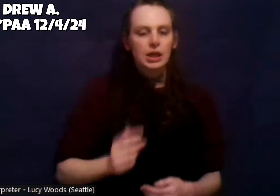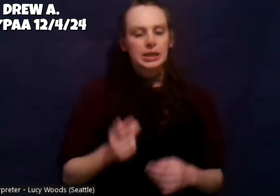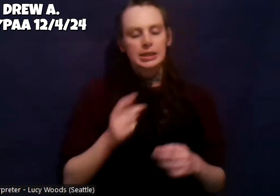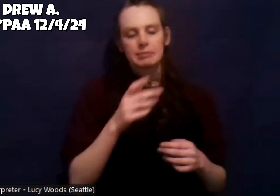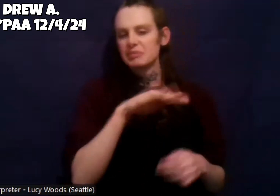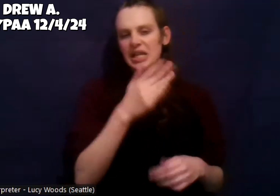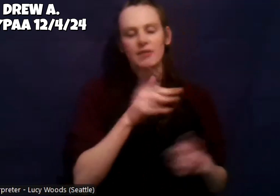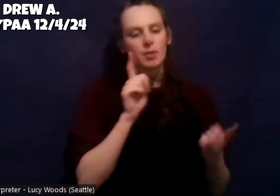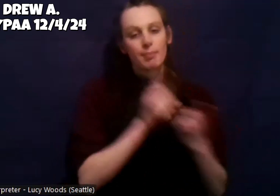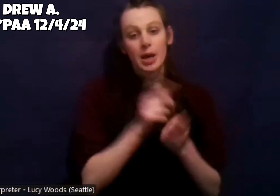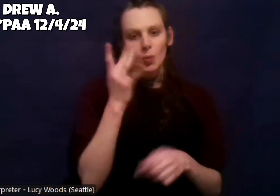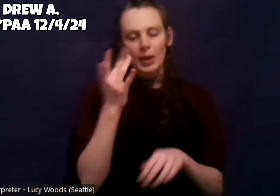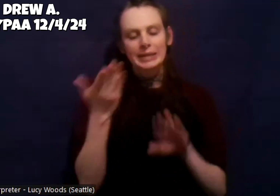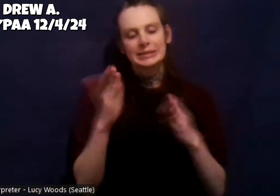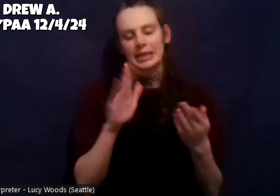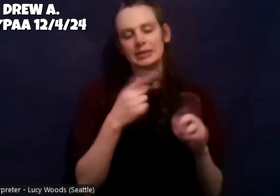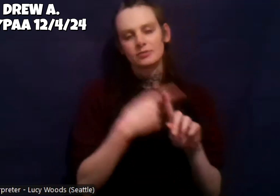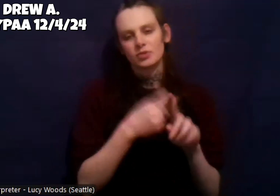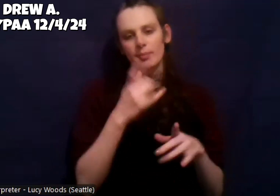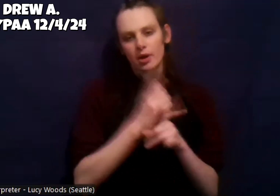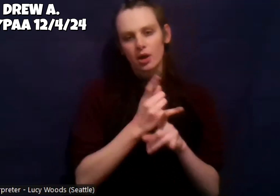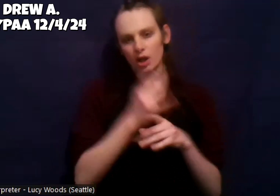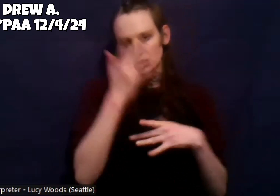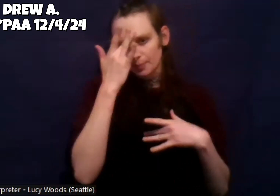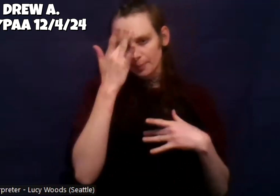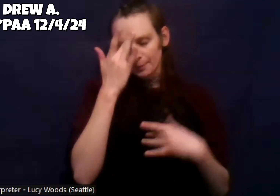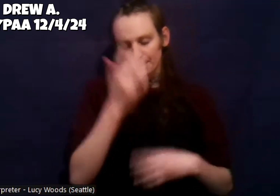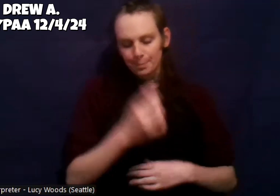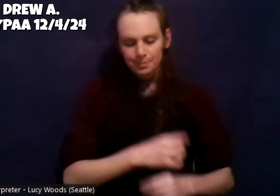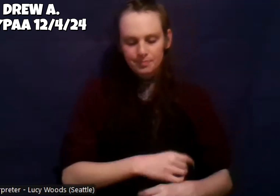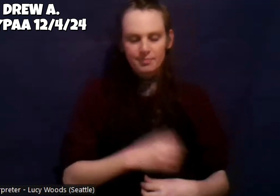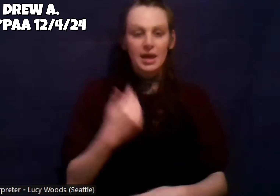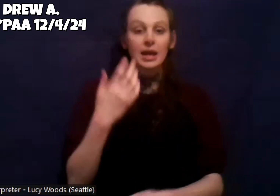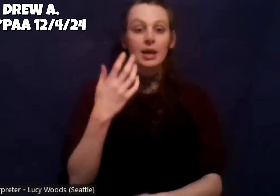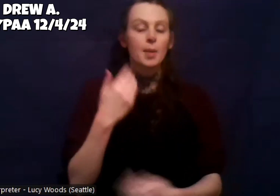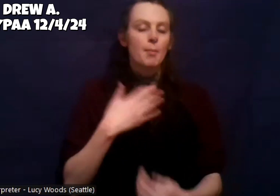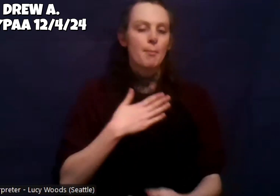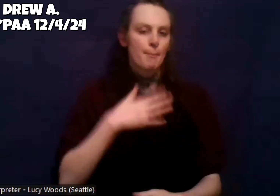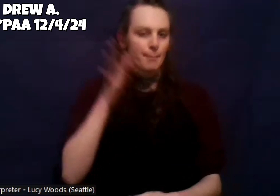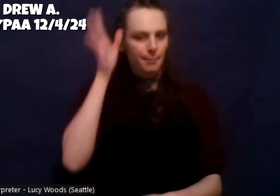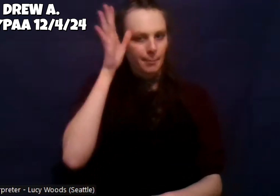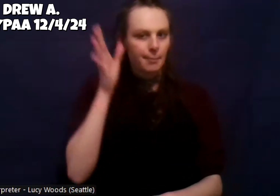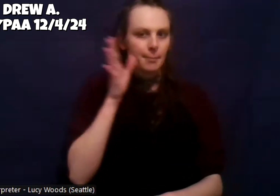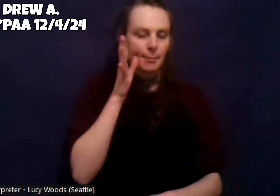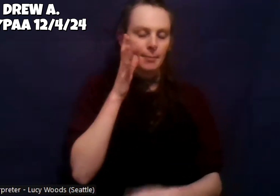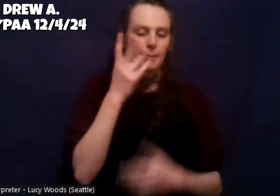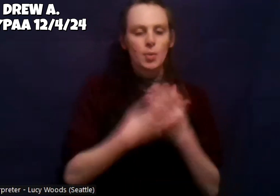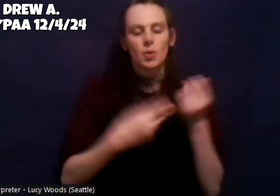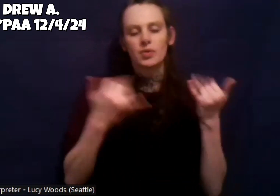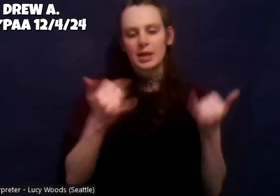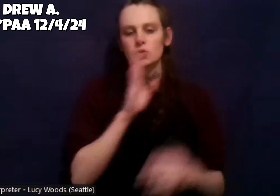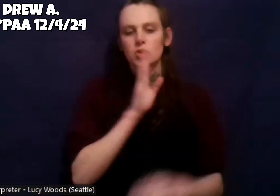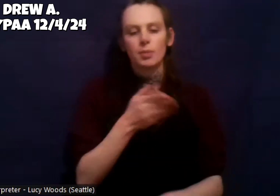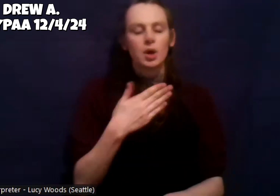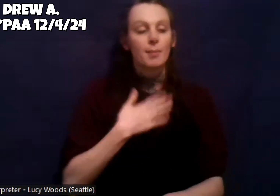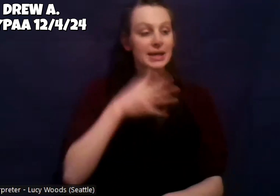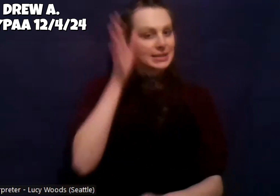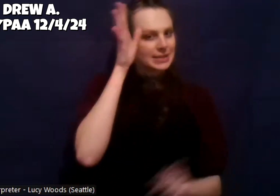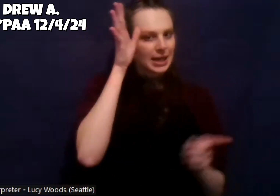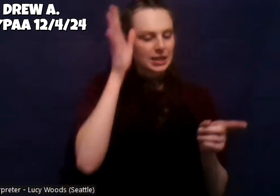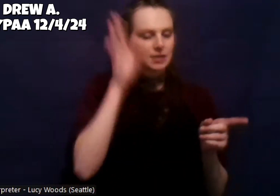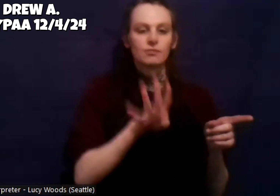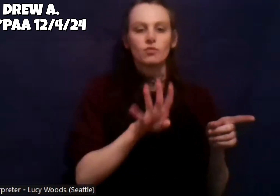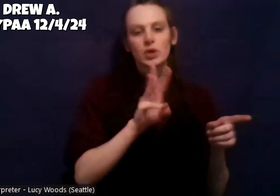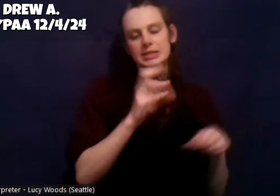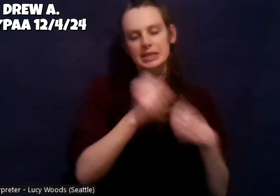um, and two parents who are now sober. My dad has like 46 years. My mom she just got